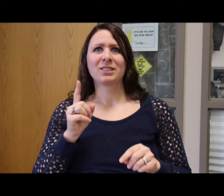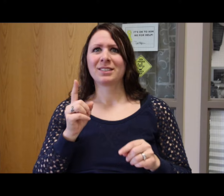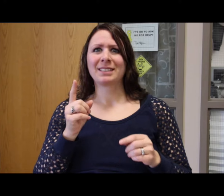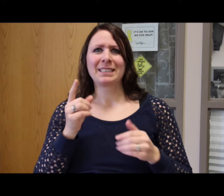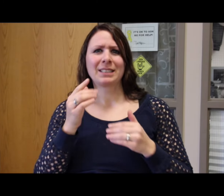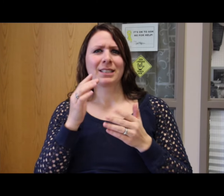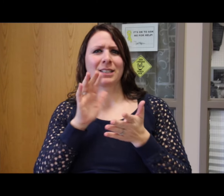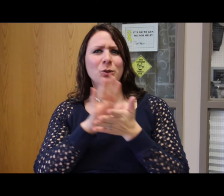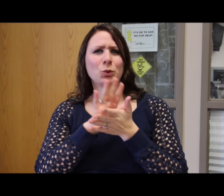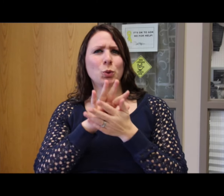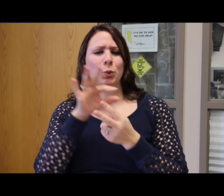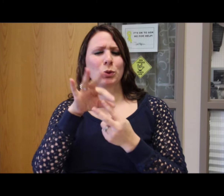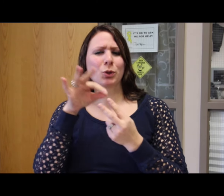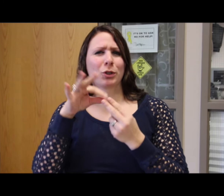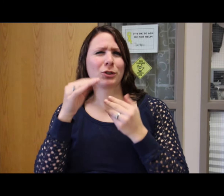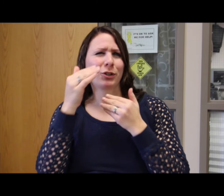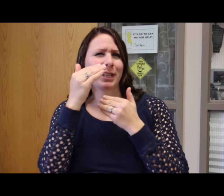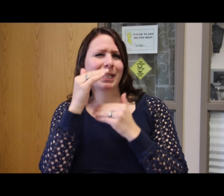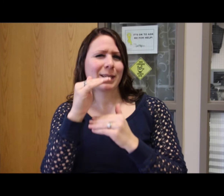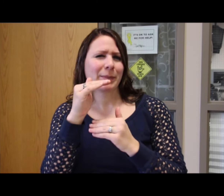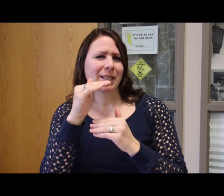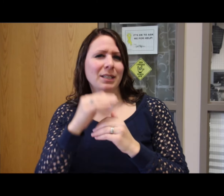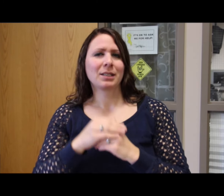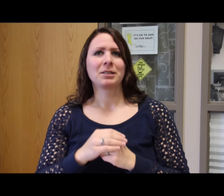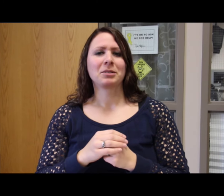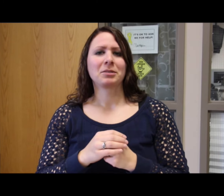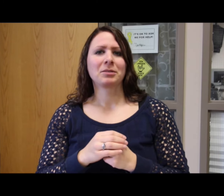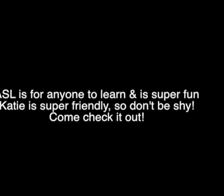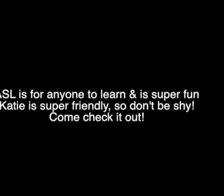deaf, school options are very limited.